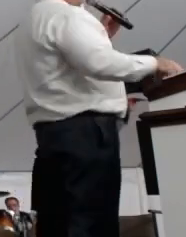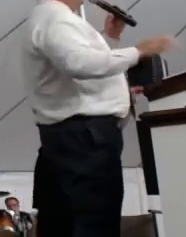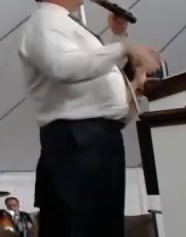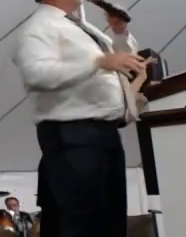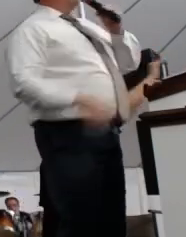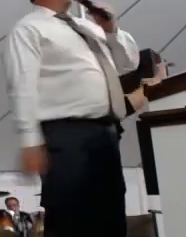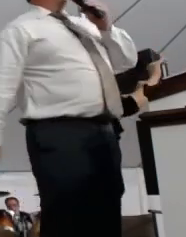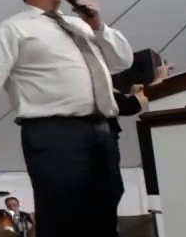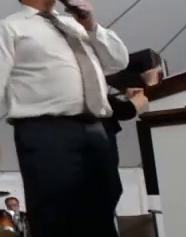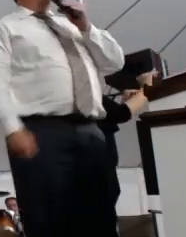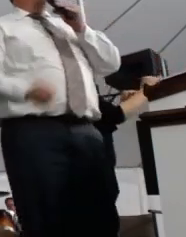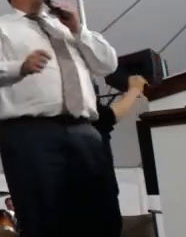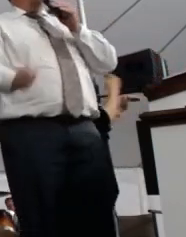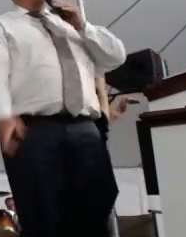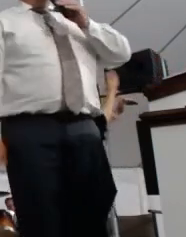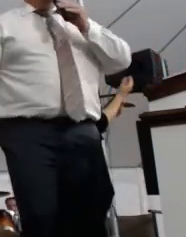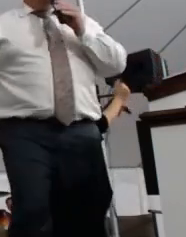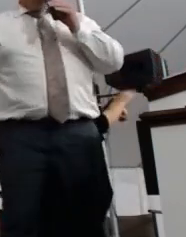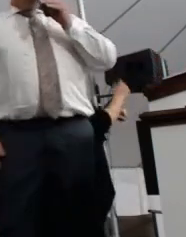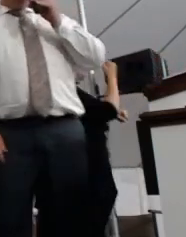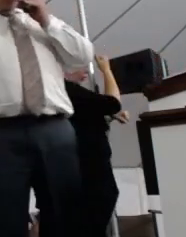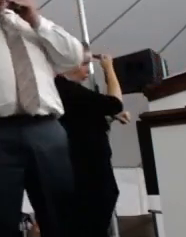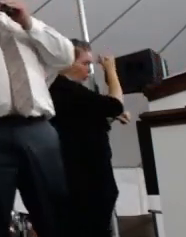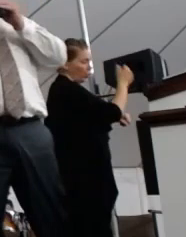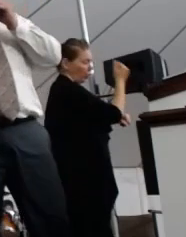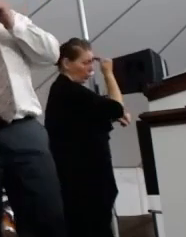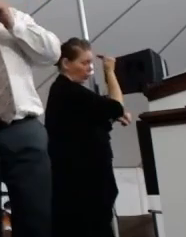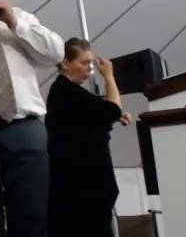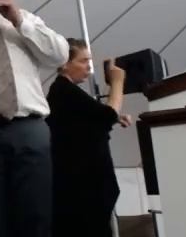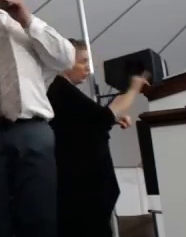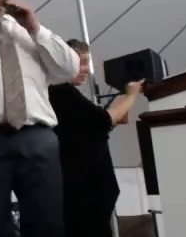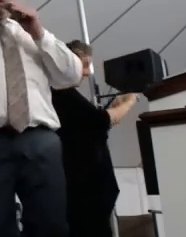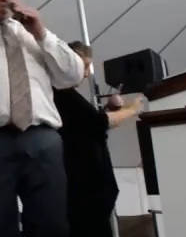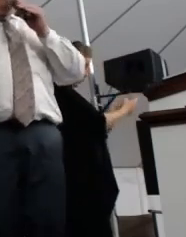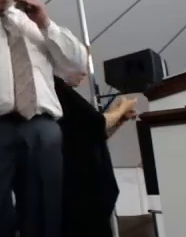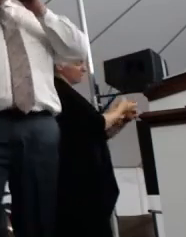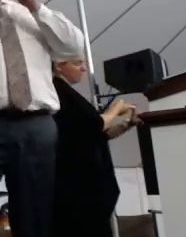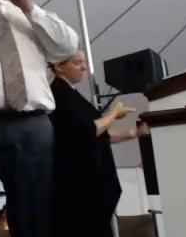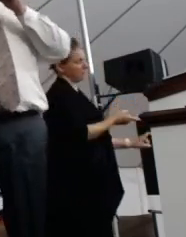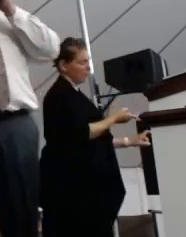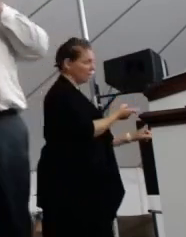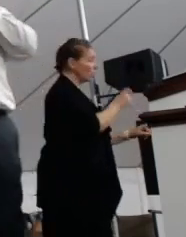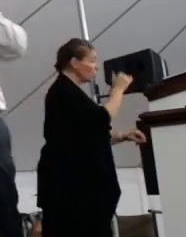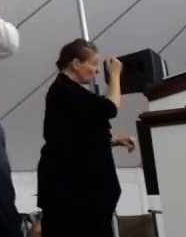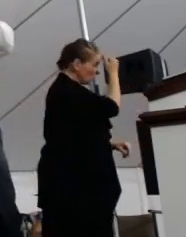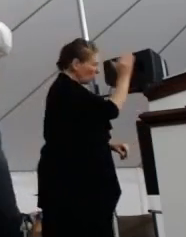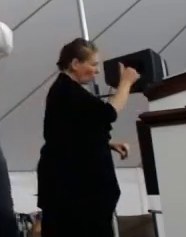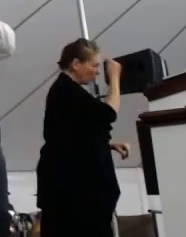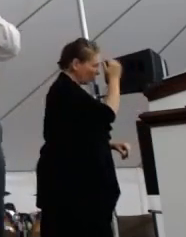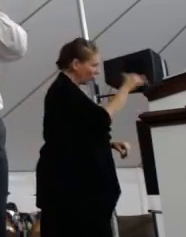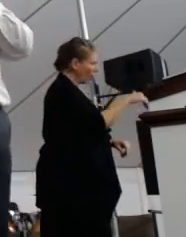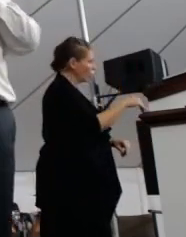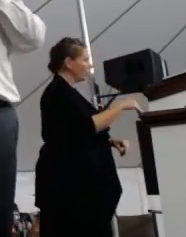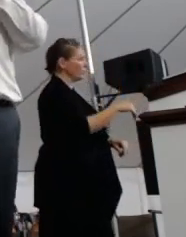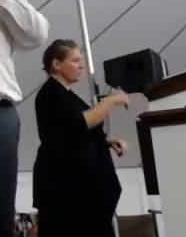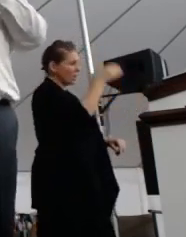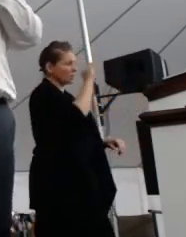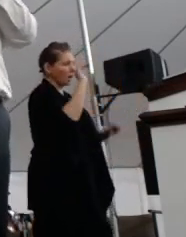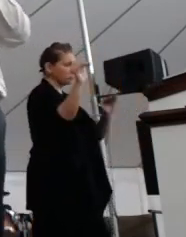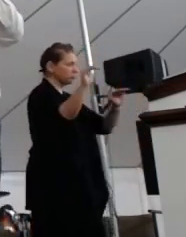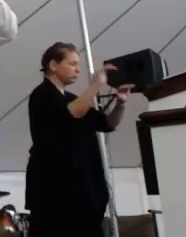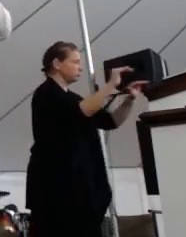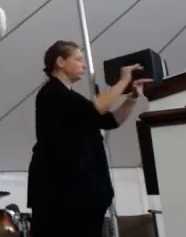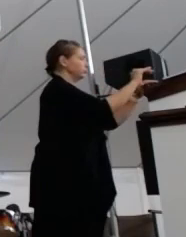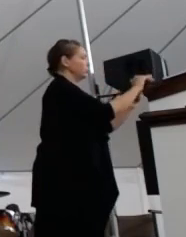He's already been saying, come on, you know what you've been holding on to. You know that friendship, you just got to let it go. You know you got to let it go.